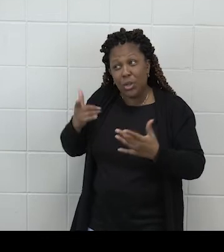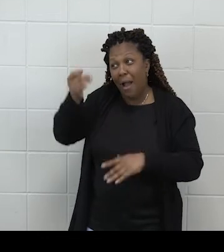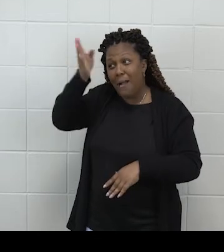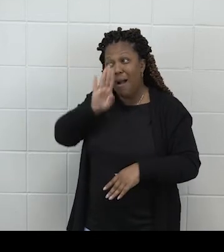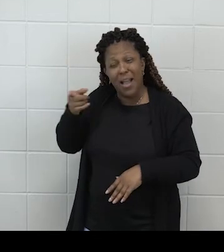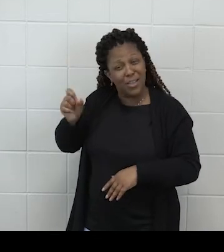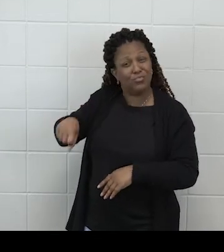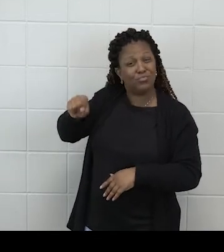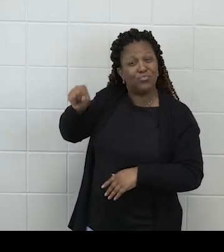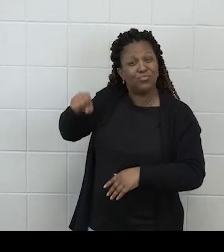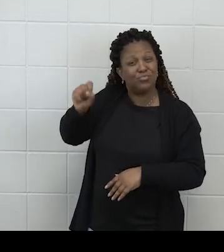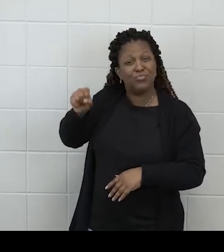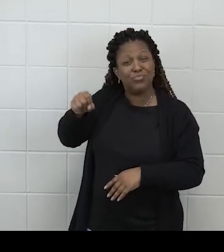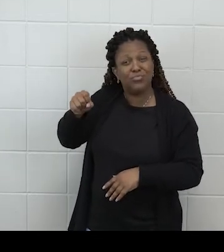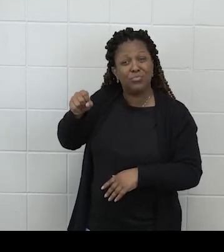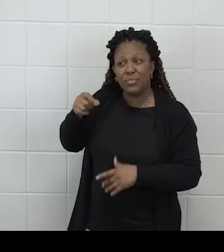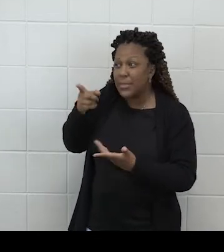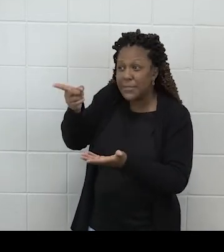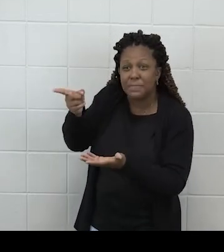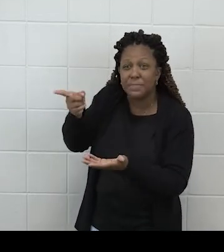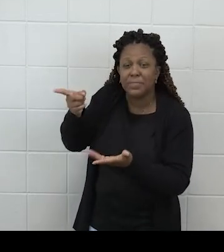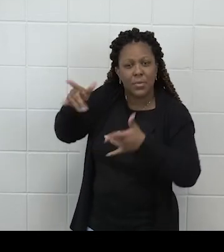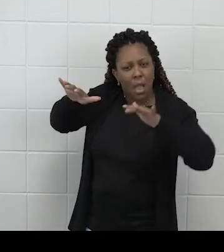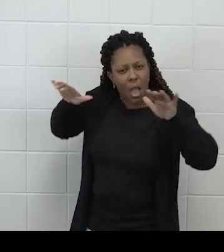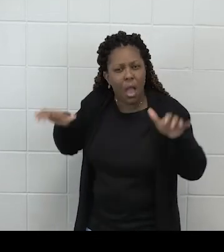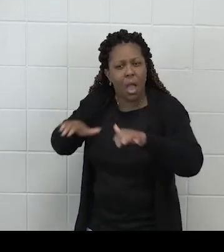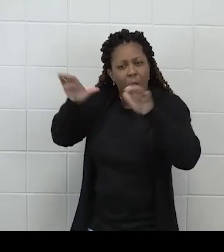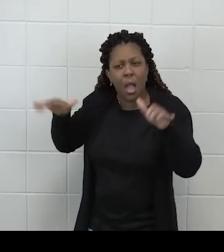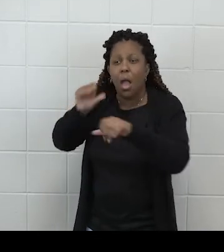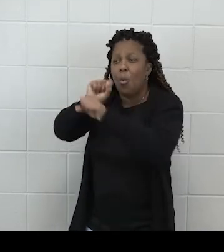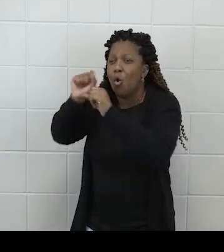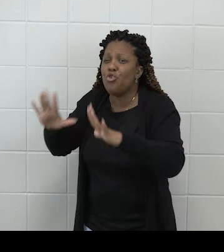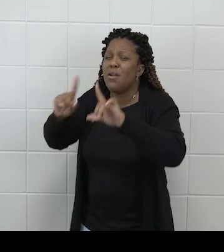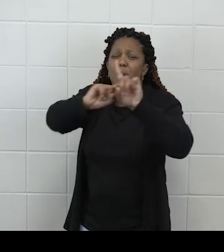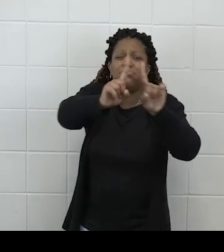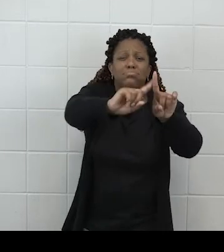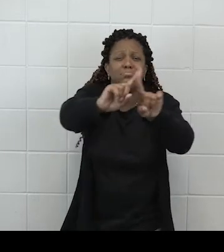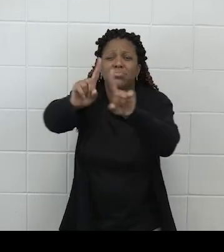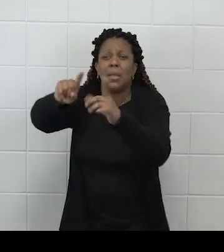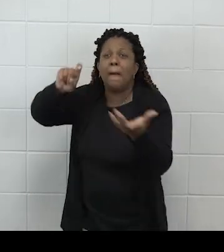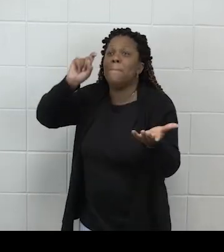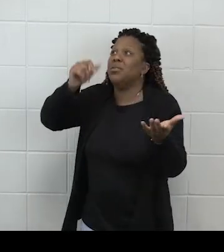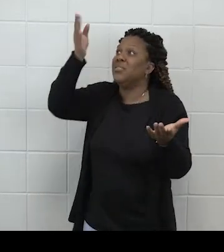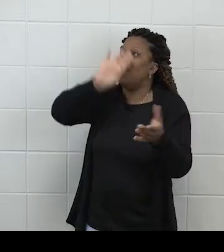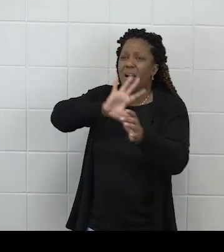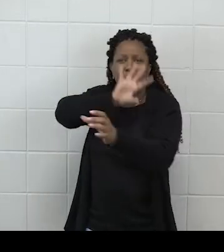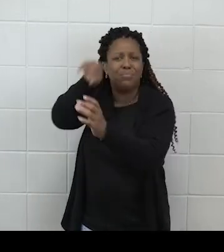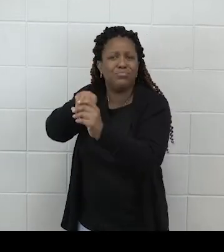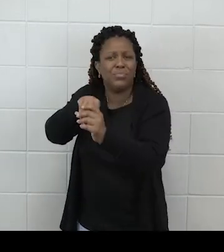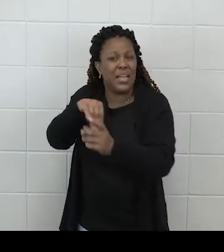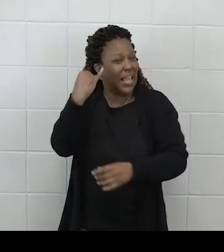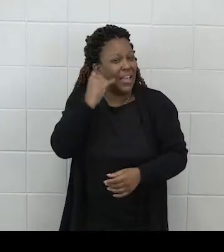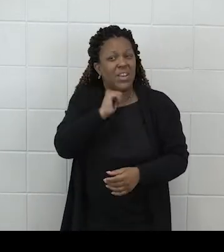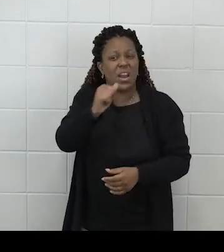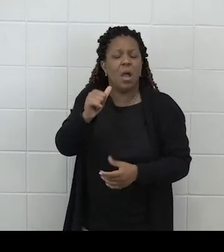could perform the signs you are doing if God were not with him. And it's right here, that